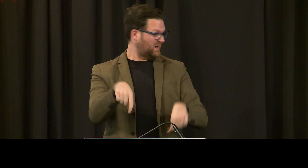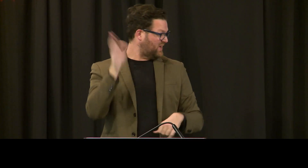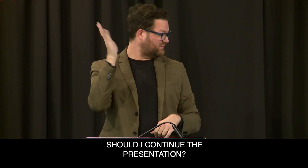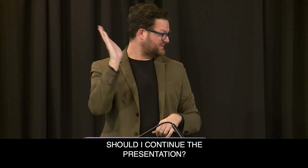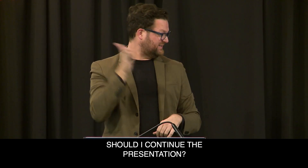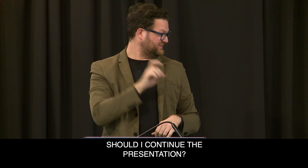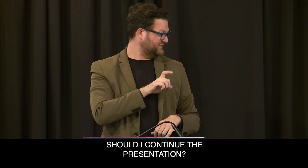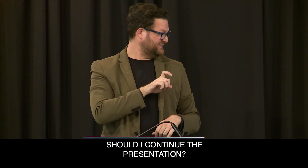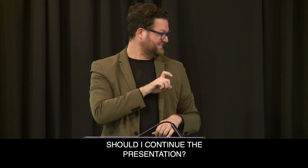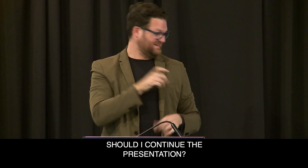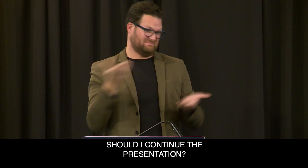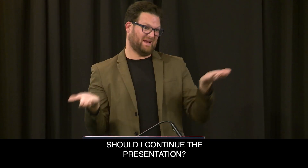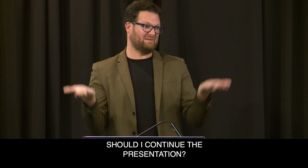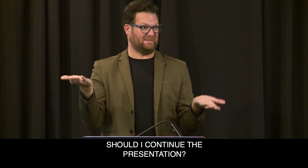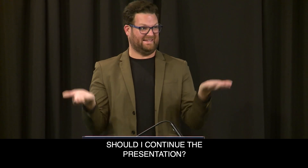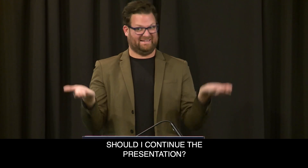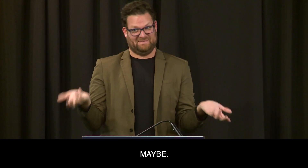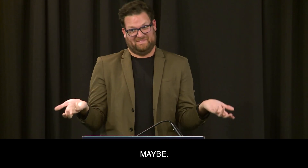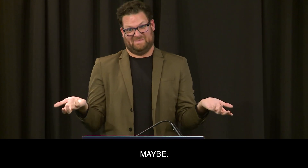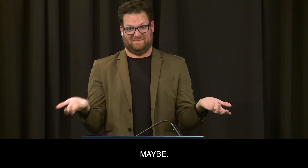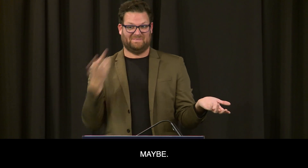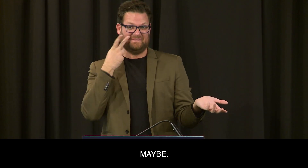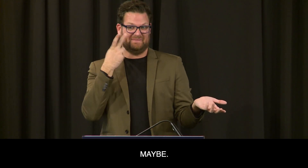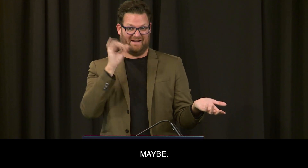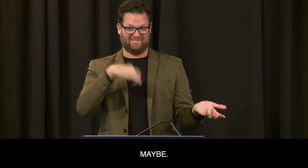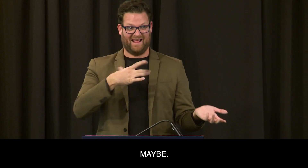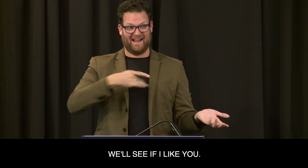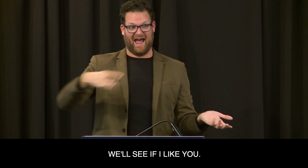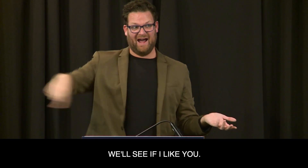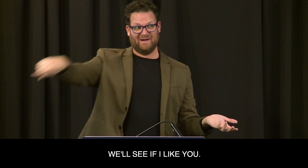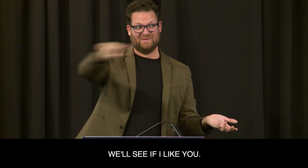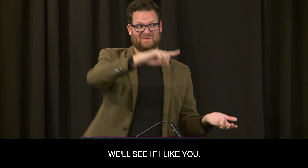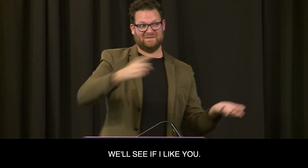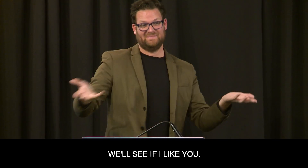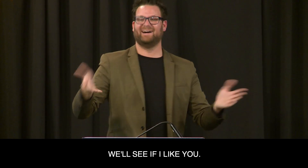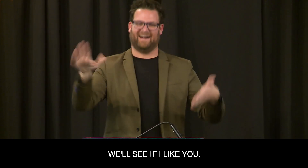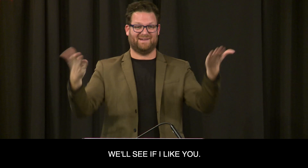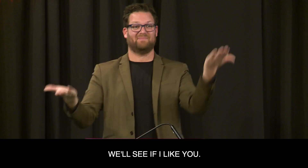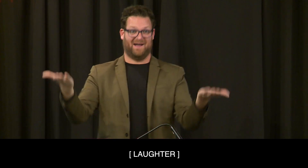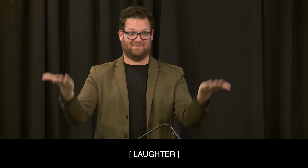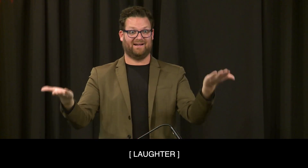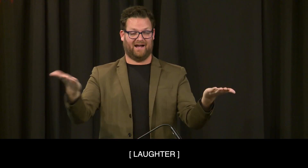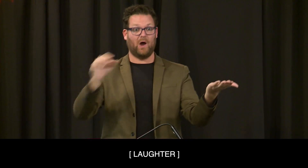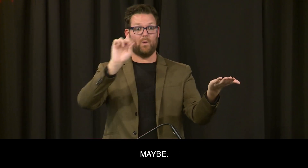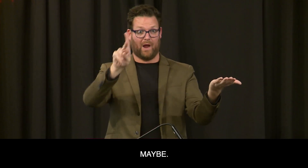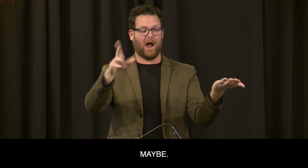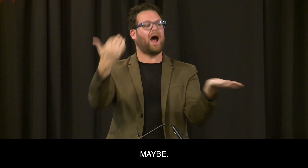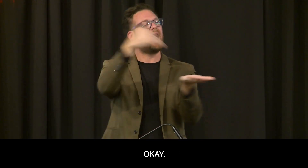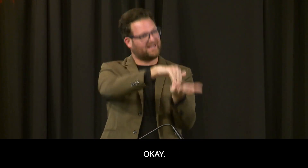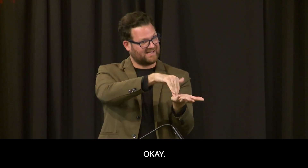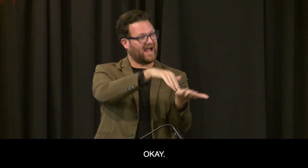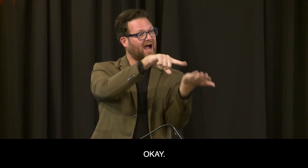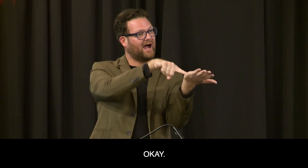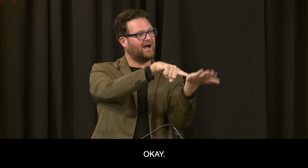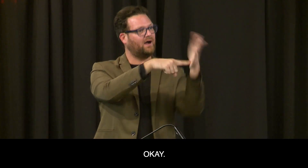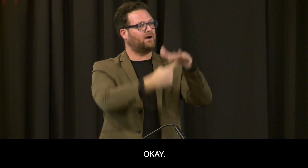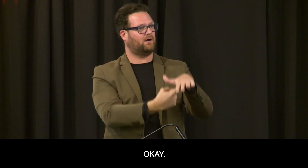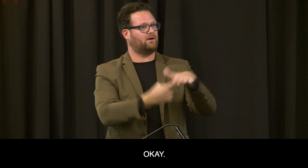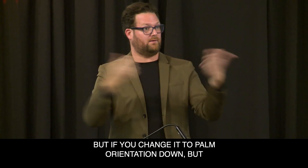Should I continue the presentation? Maybe. We'll see if I like you. Maybe. Okay. But if